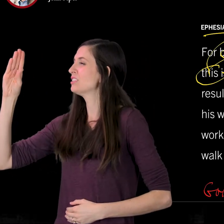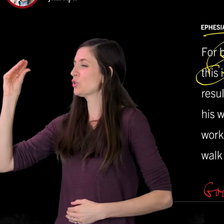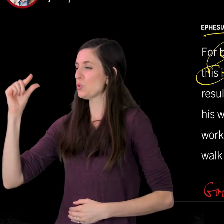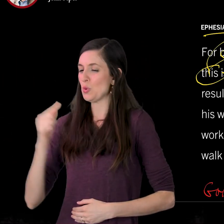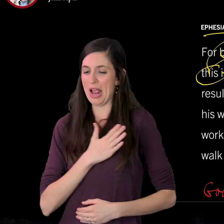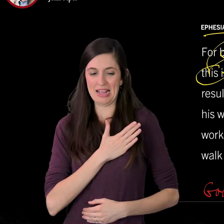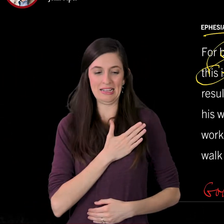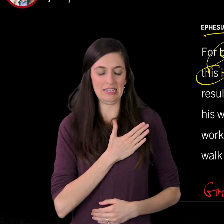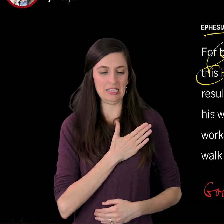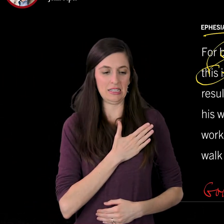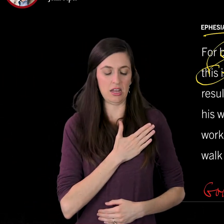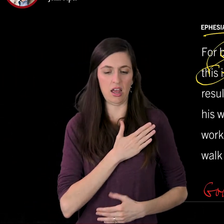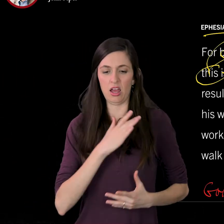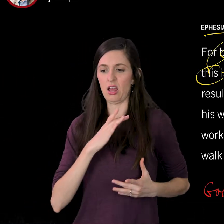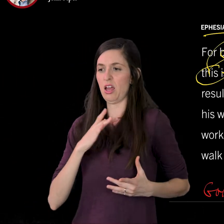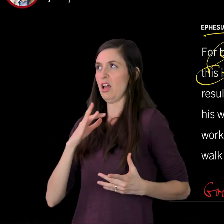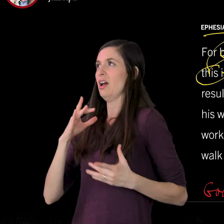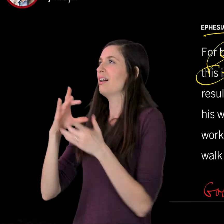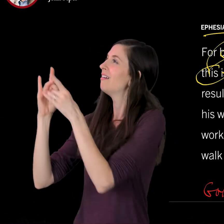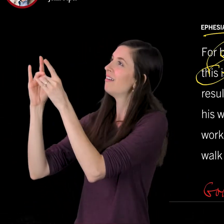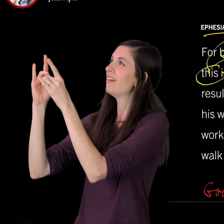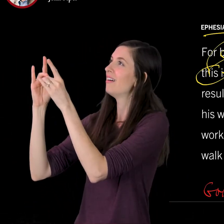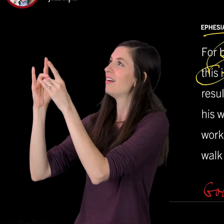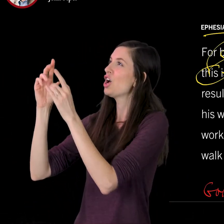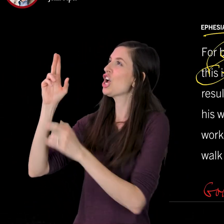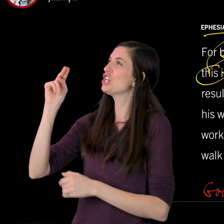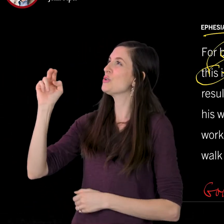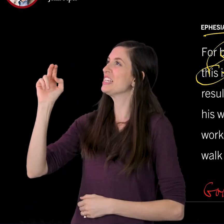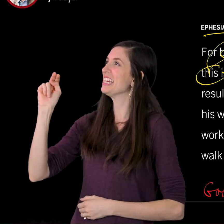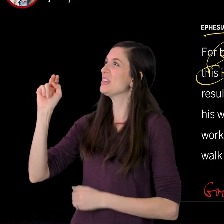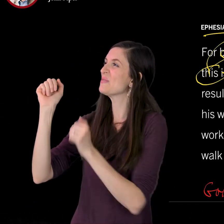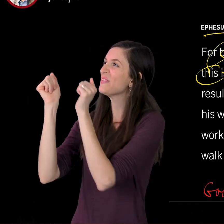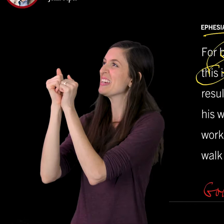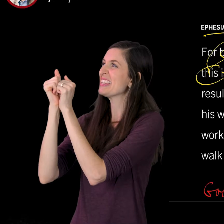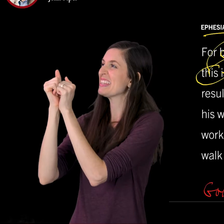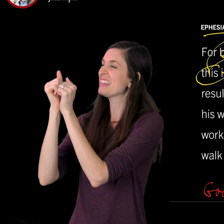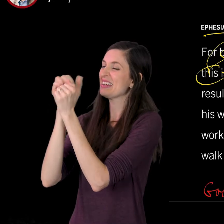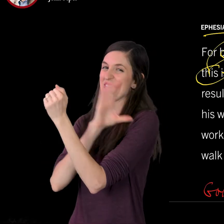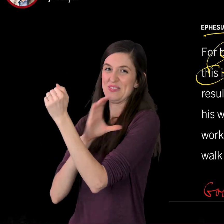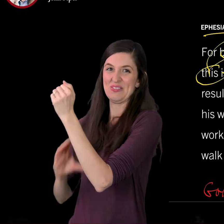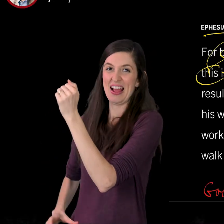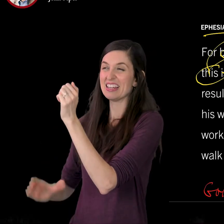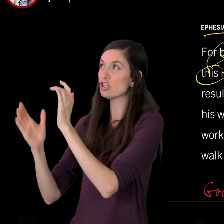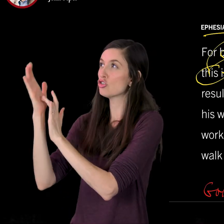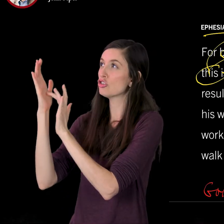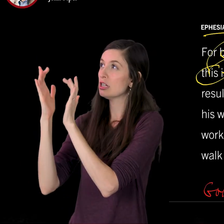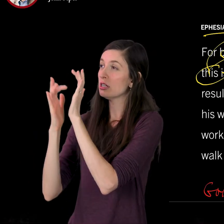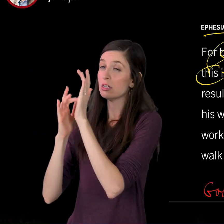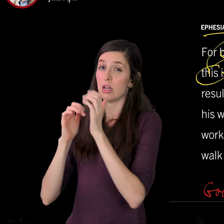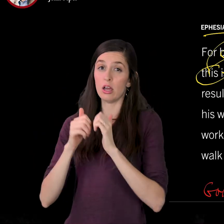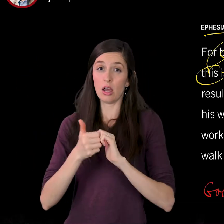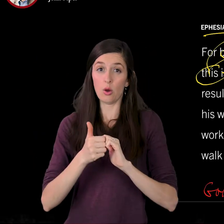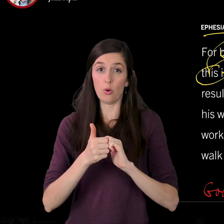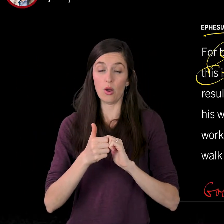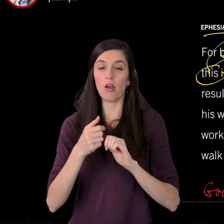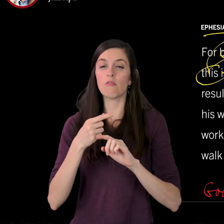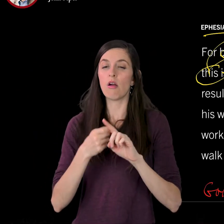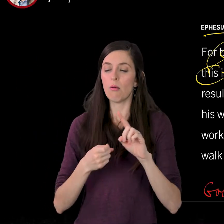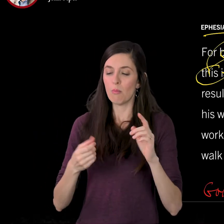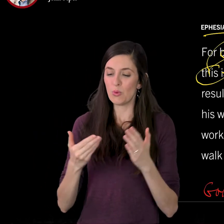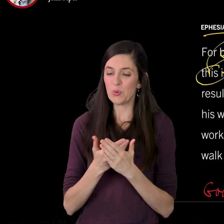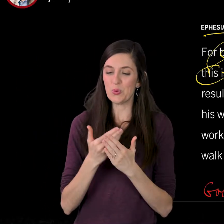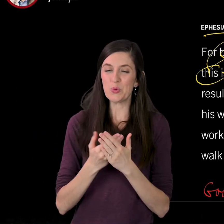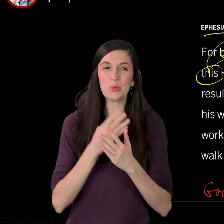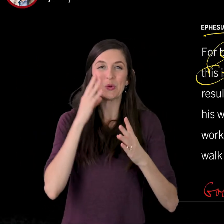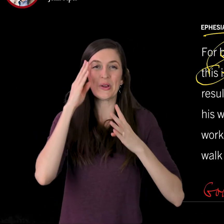there's union in Christ Jesus by virtue of a new